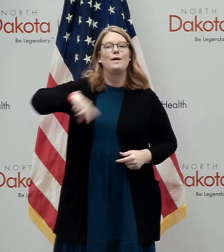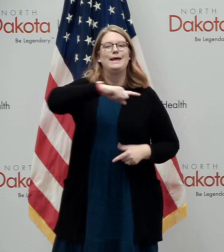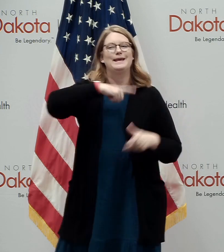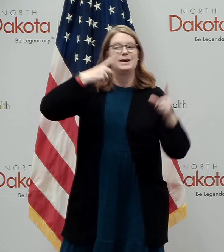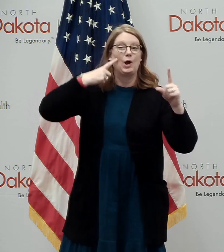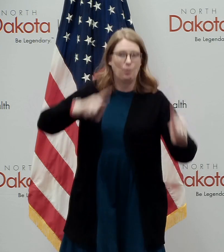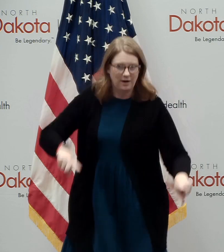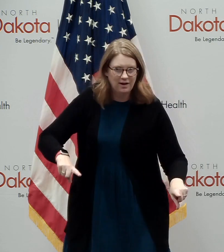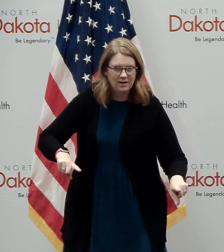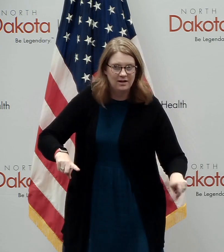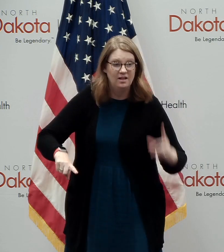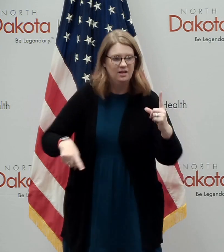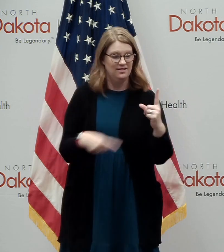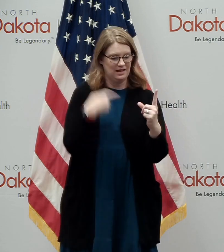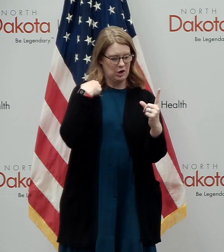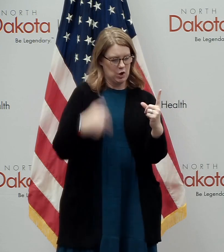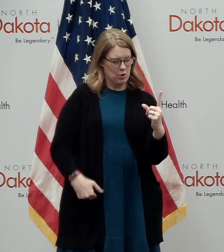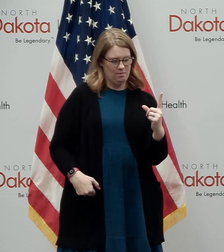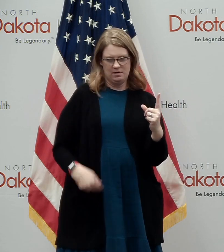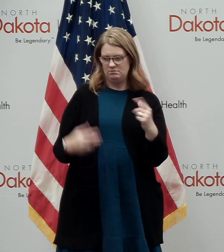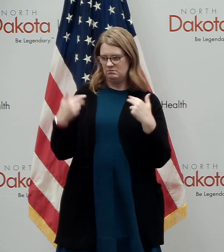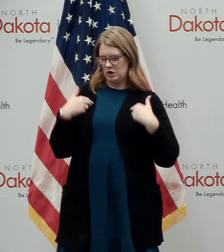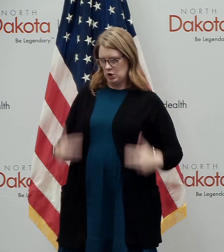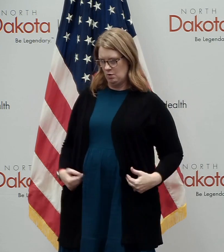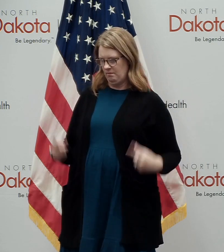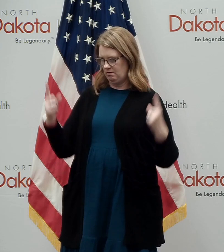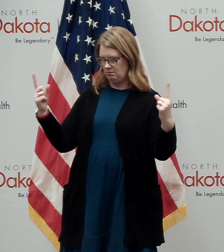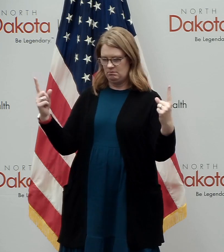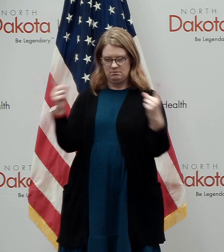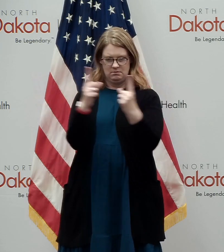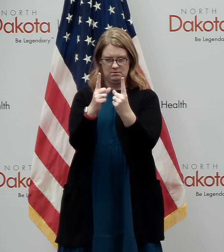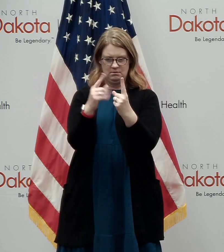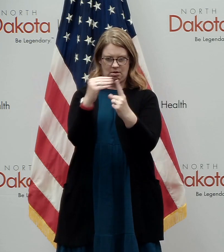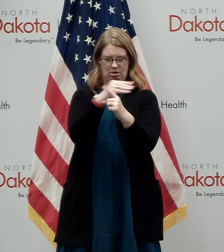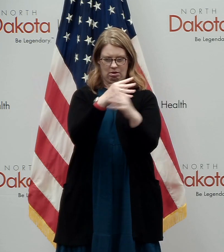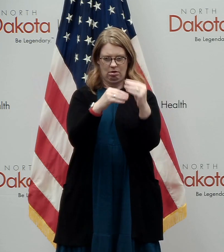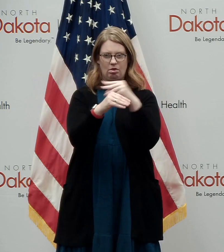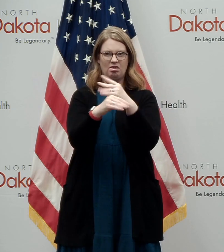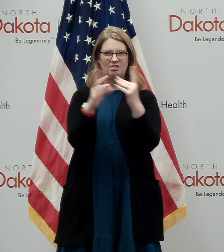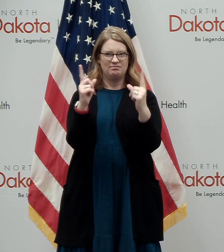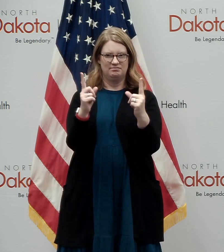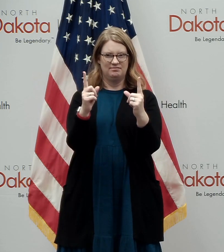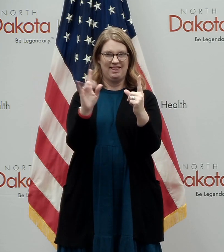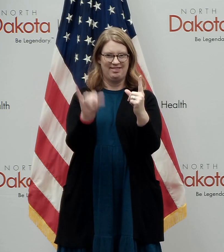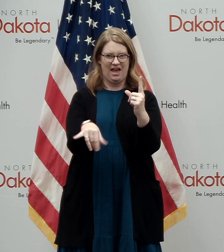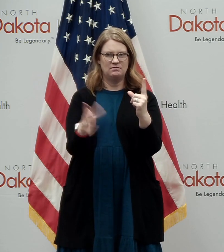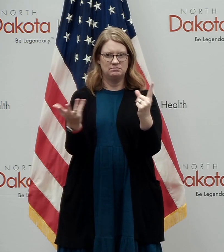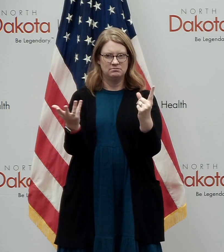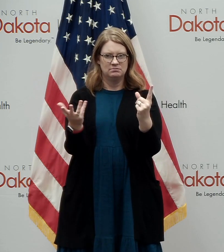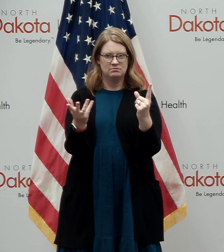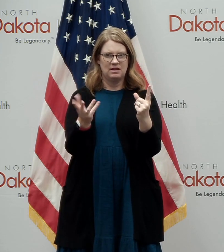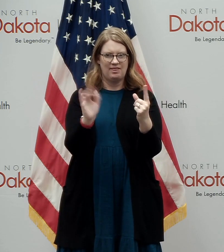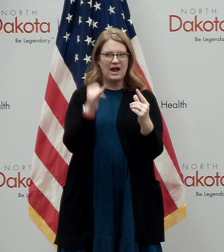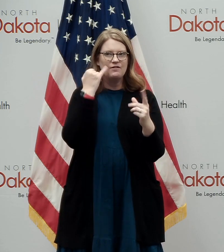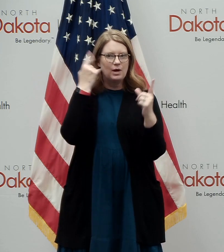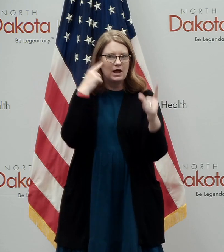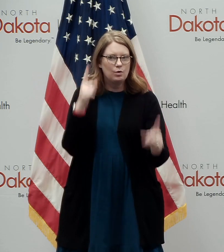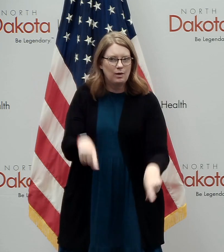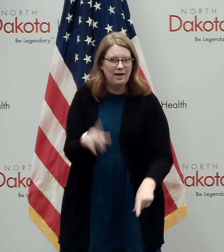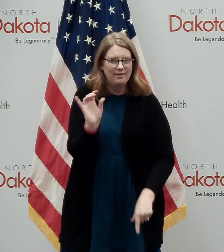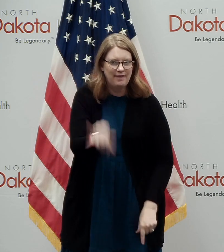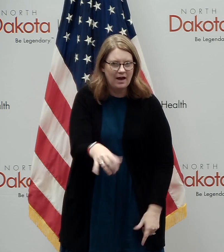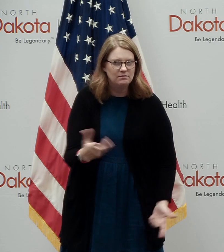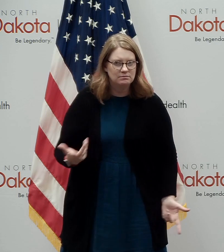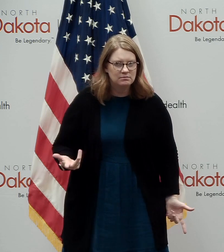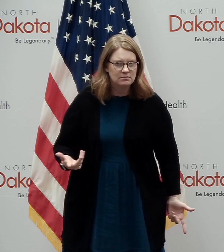moves from human to human, that's how the virus moves. People can debate a lot of different things, but I don't think, I'm quite